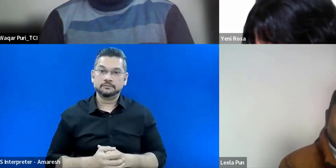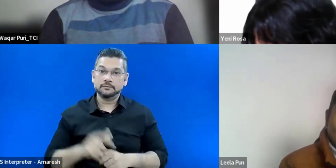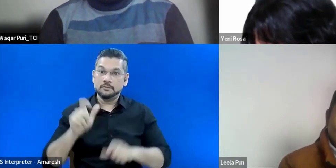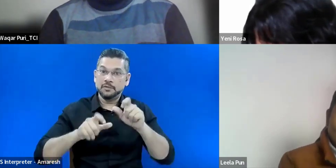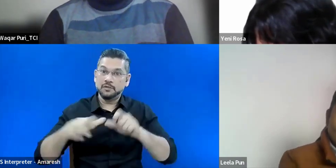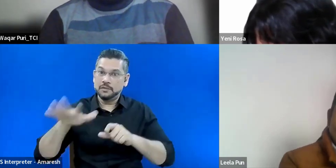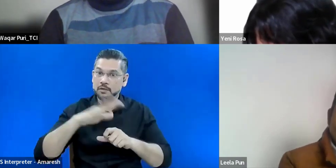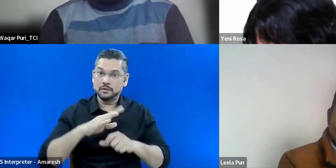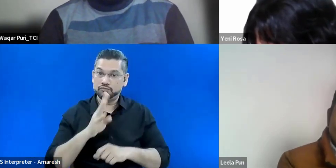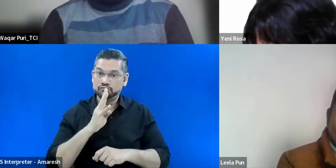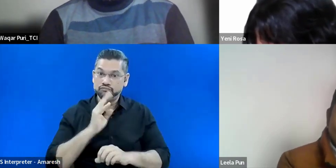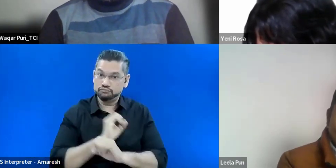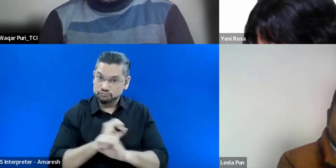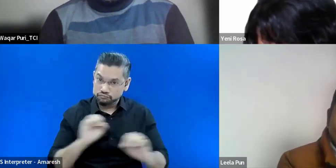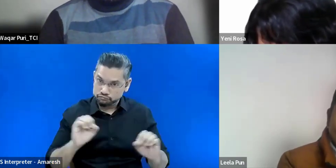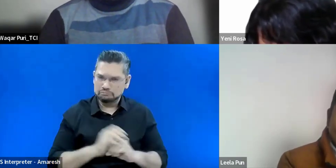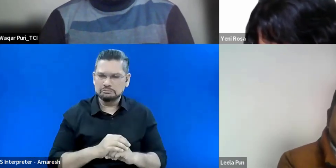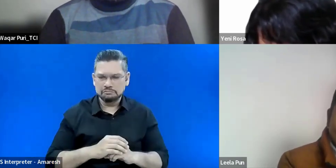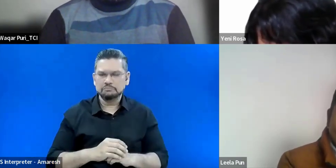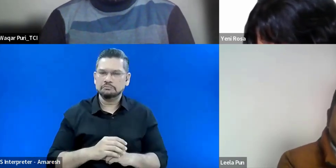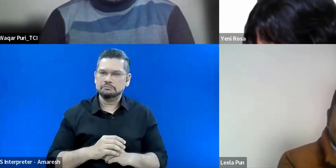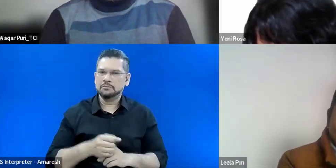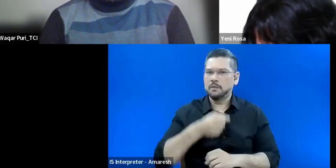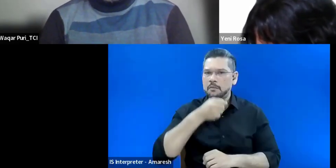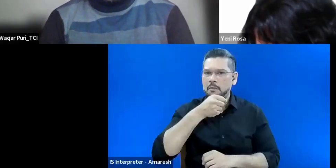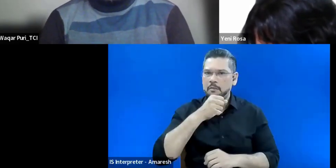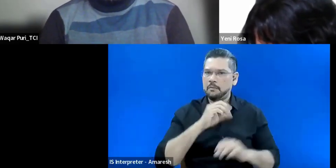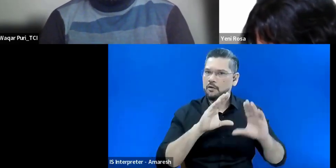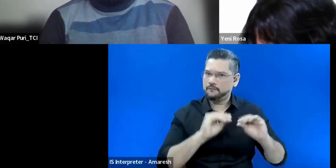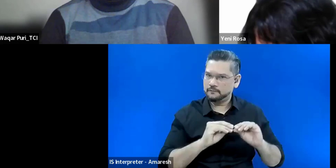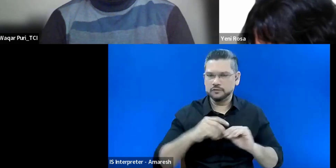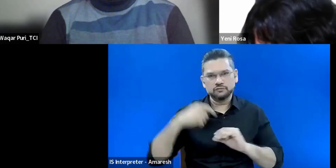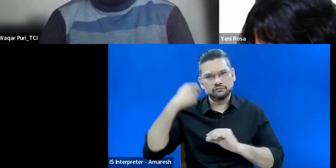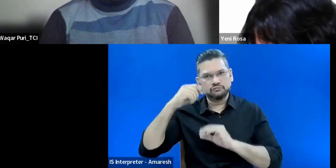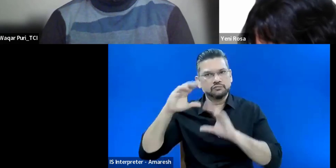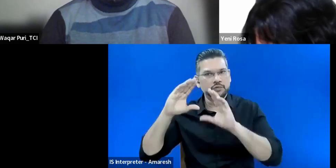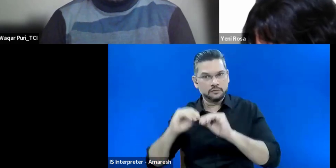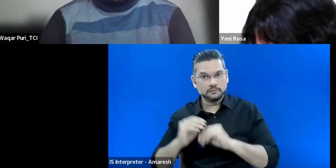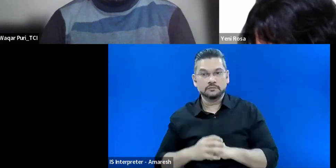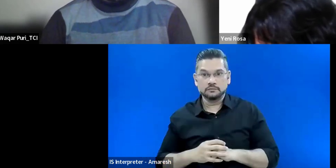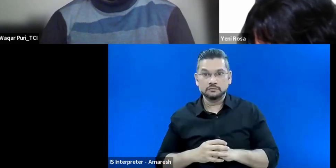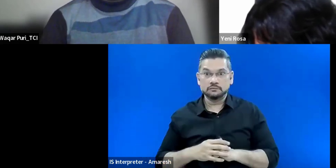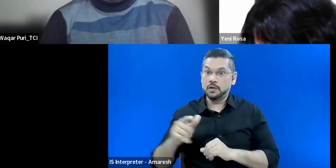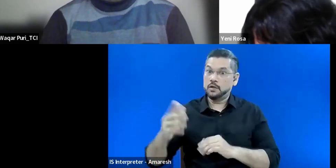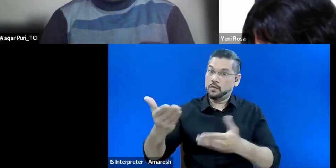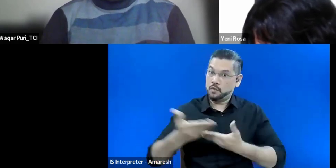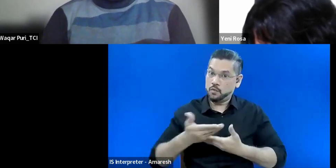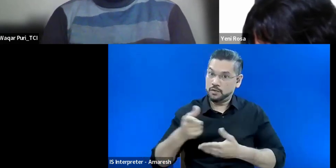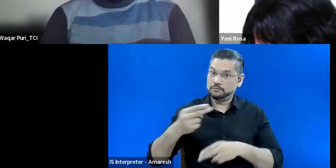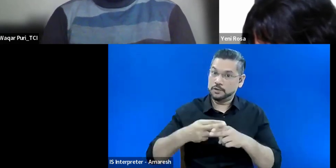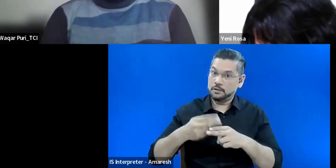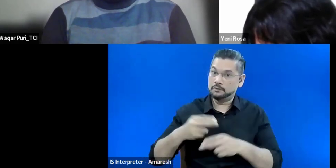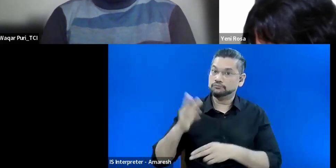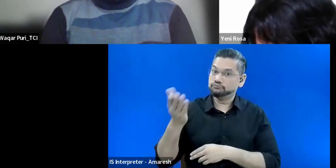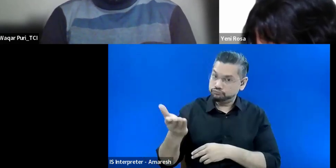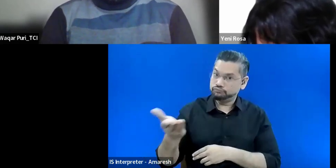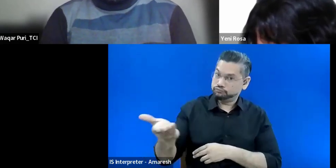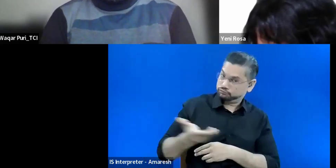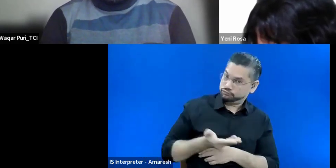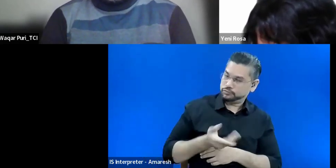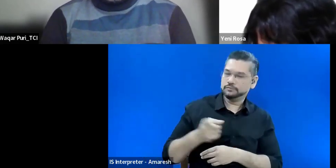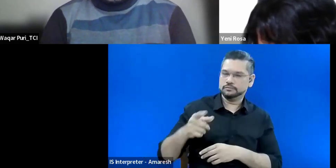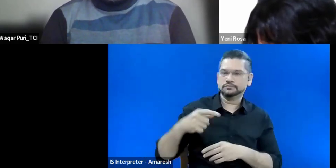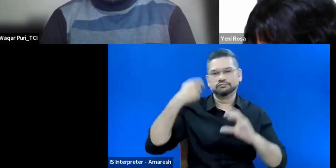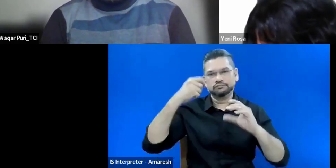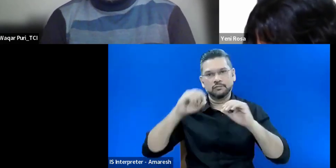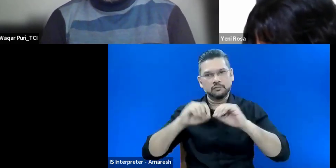speaking. And you can turn on your video and your microphone when you are invited to speak on the panel. You are also requested